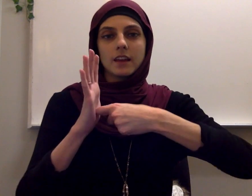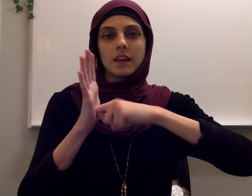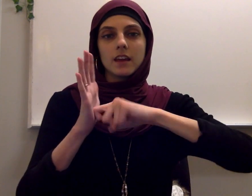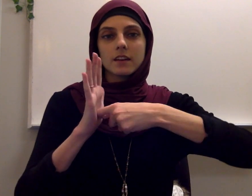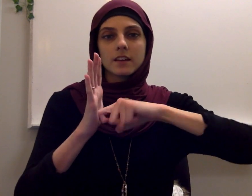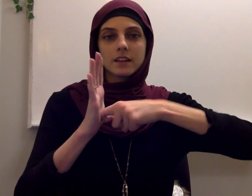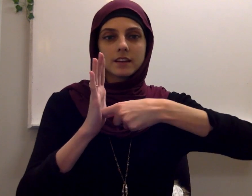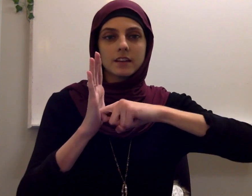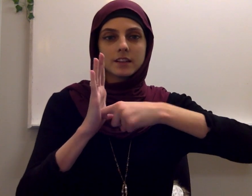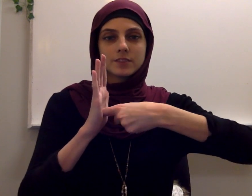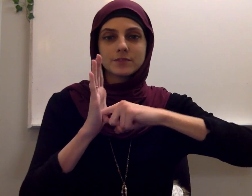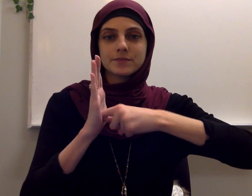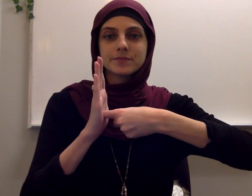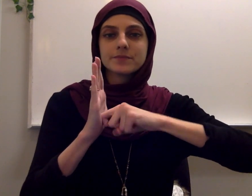Key,